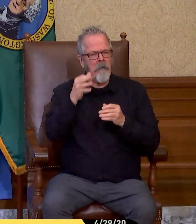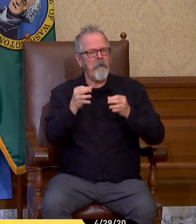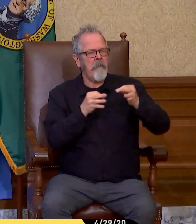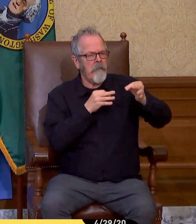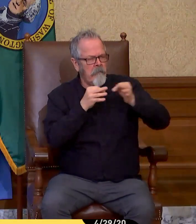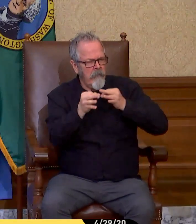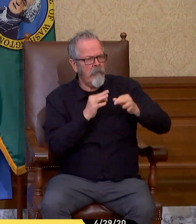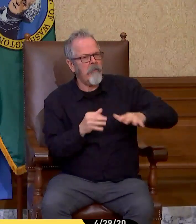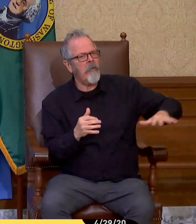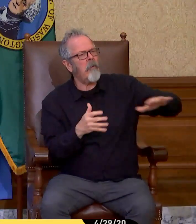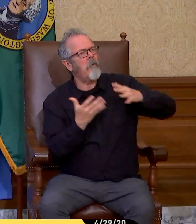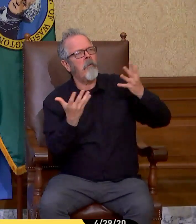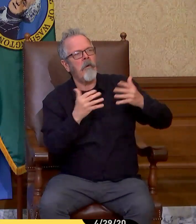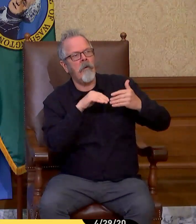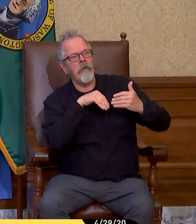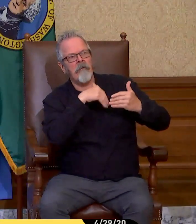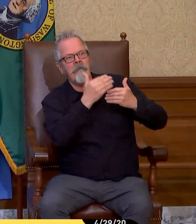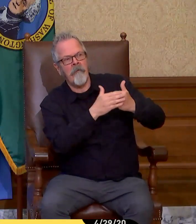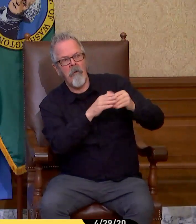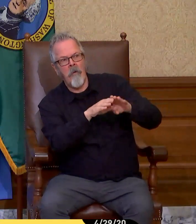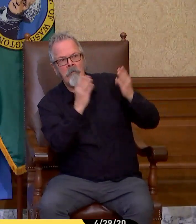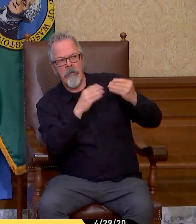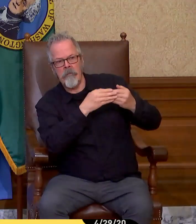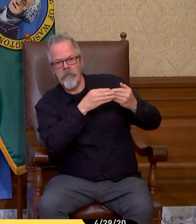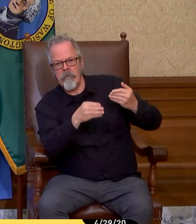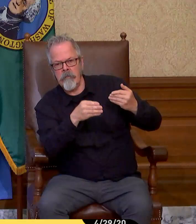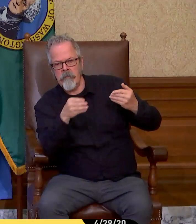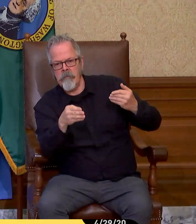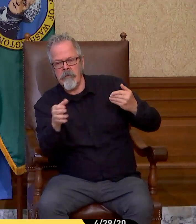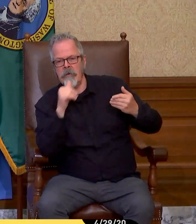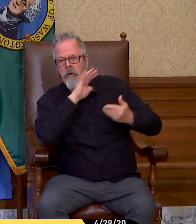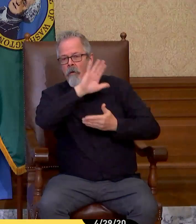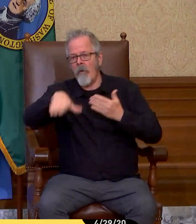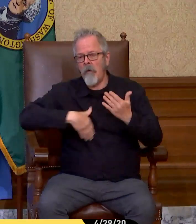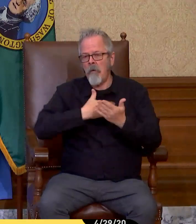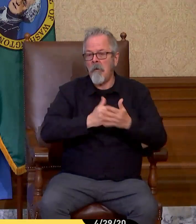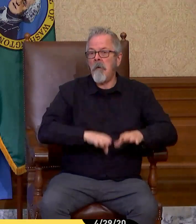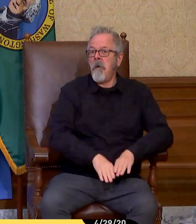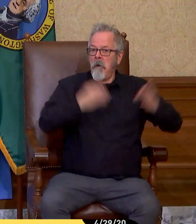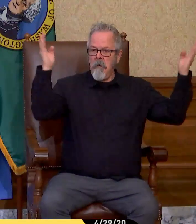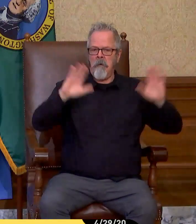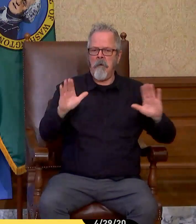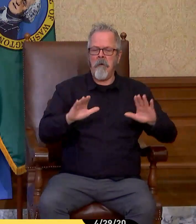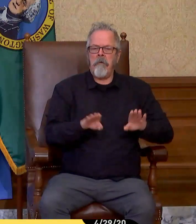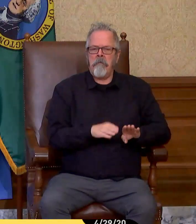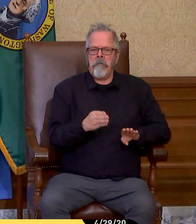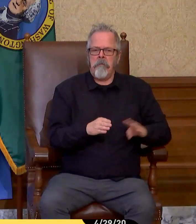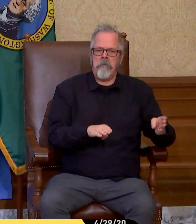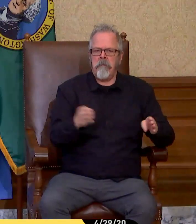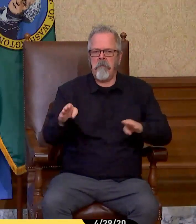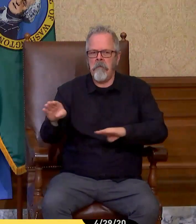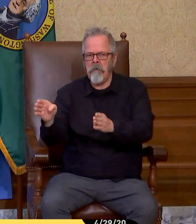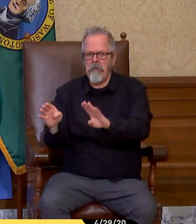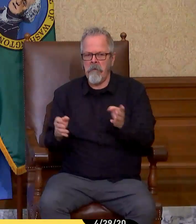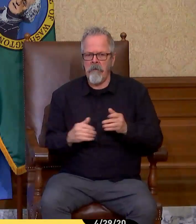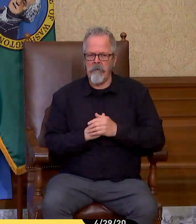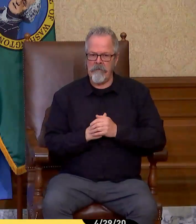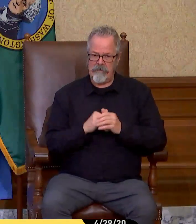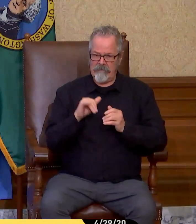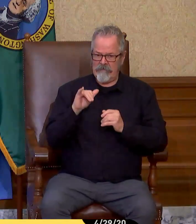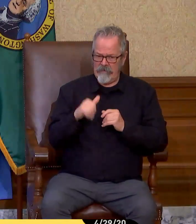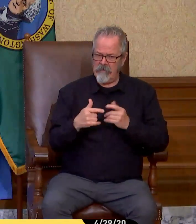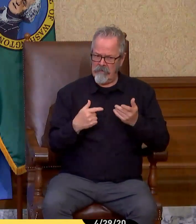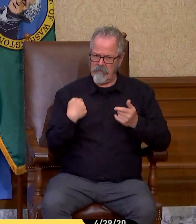long, but if we can avoid having to reinstate these restrictions, we know this very simply.